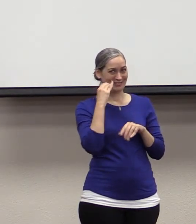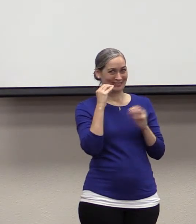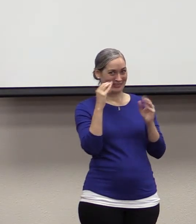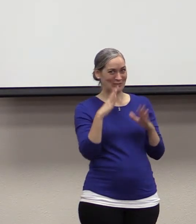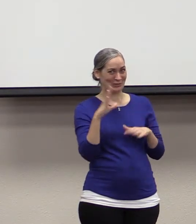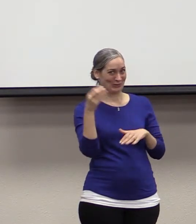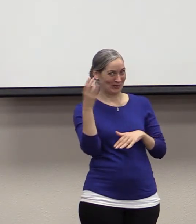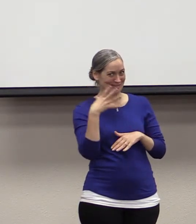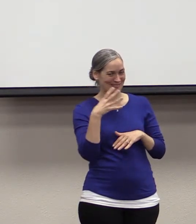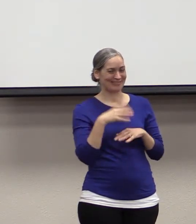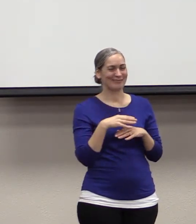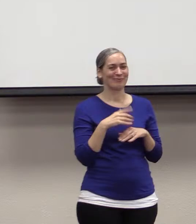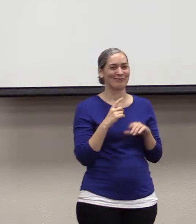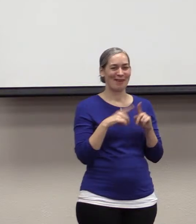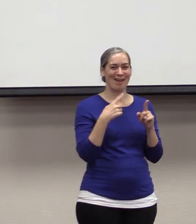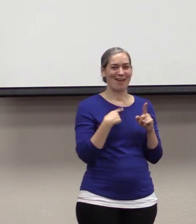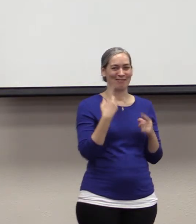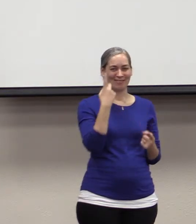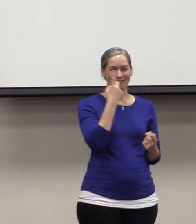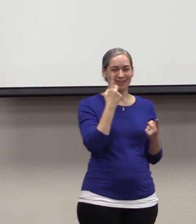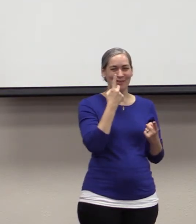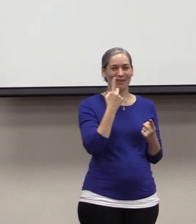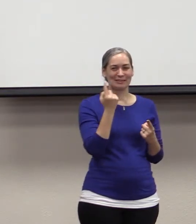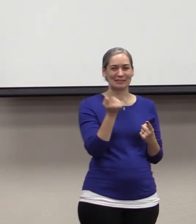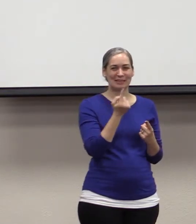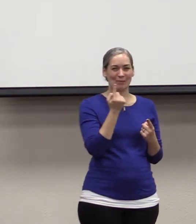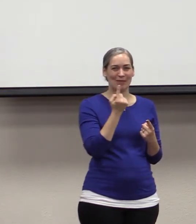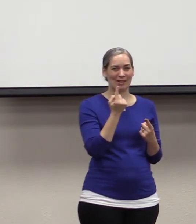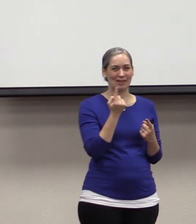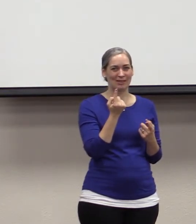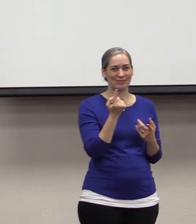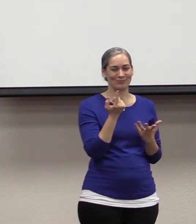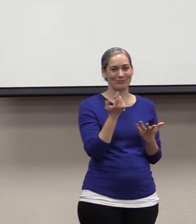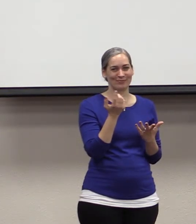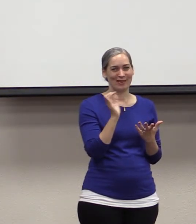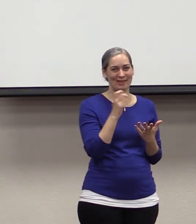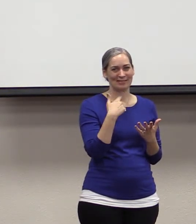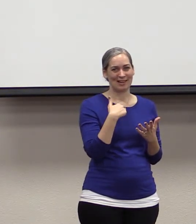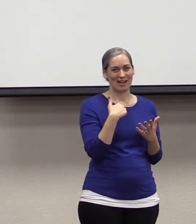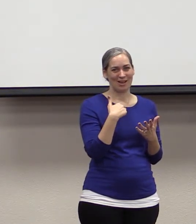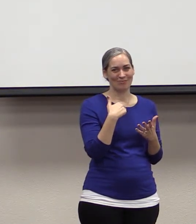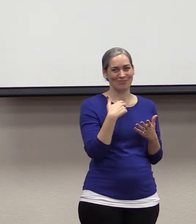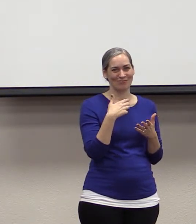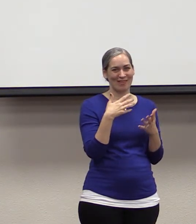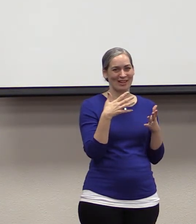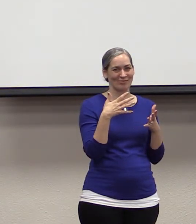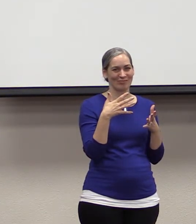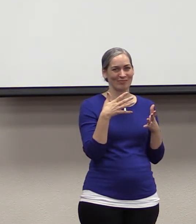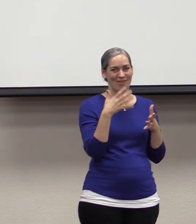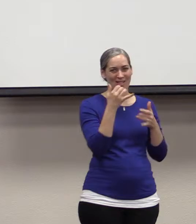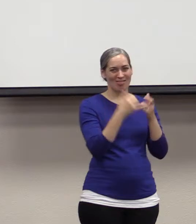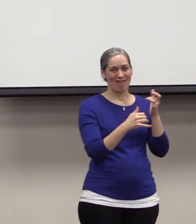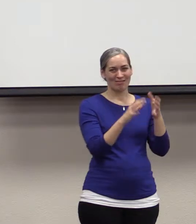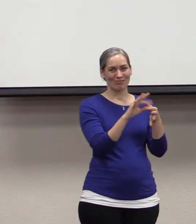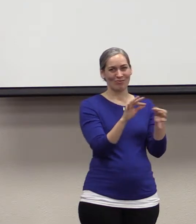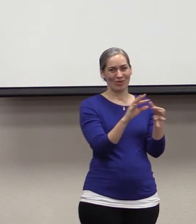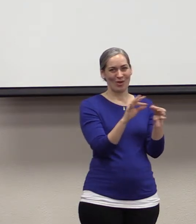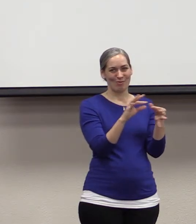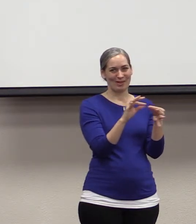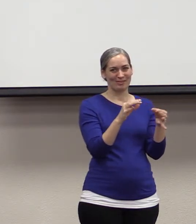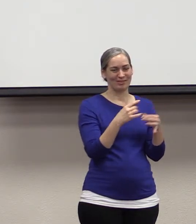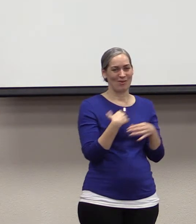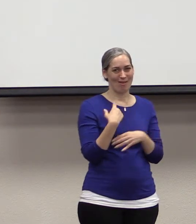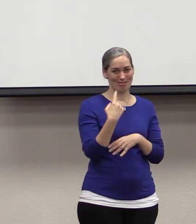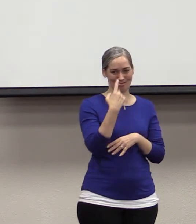I wanted to think of something to depart with, and I couldn't let go of